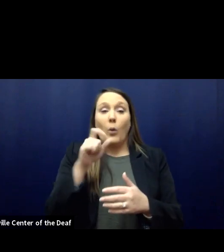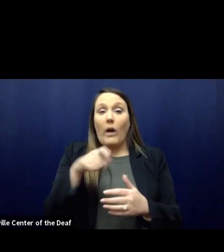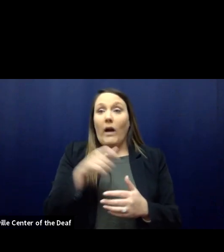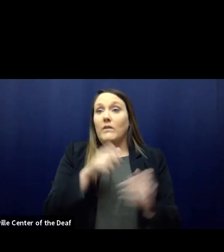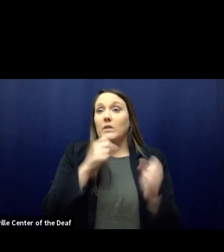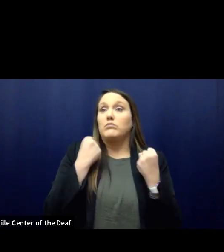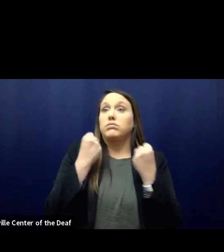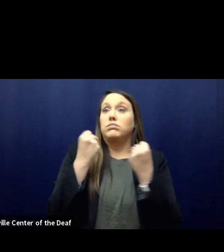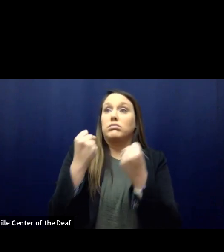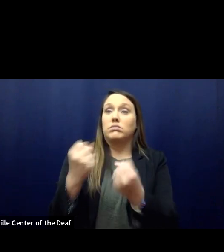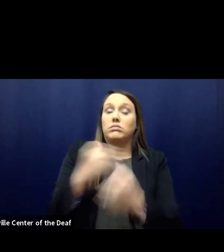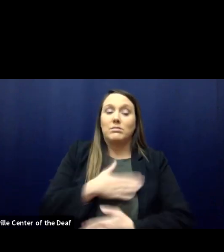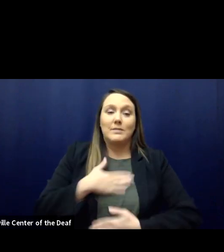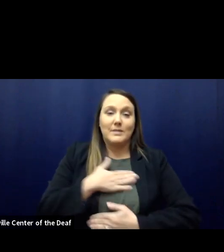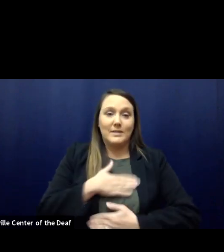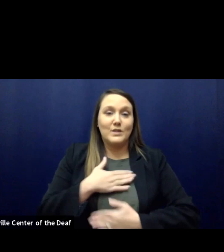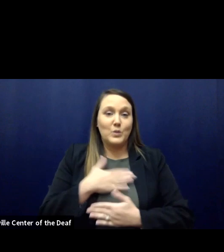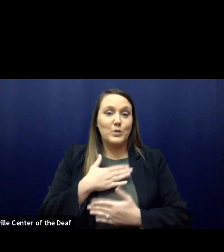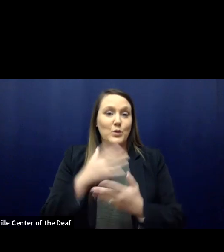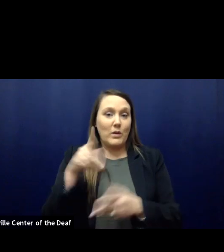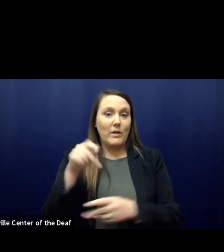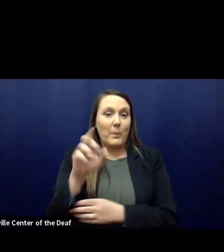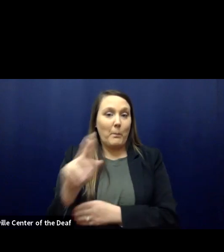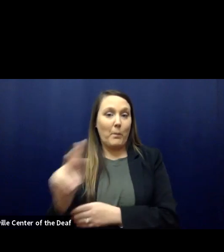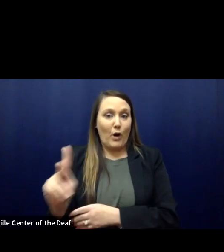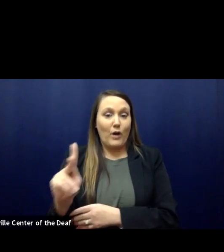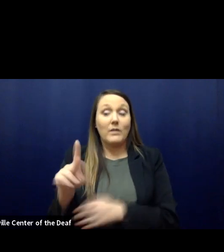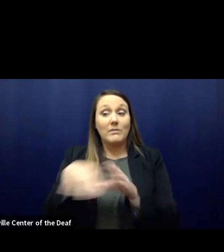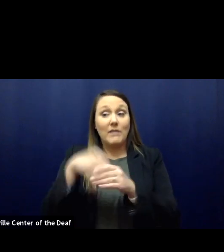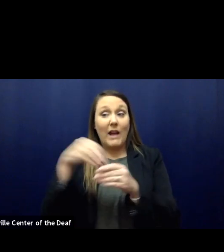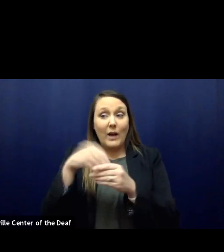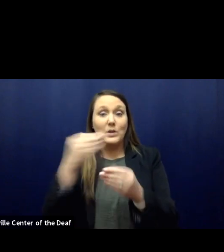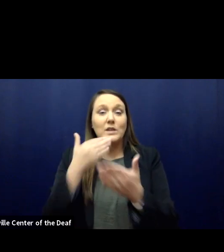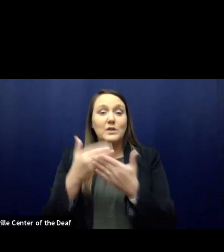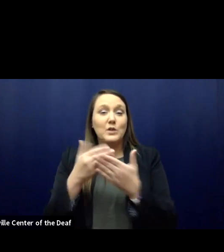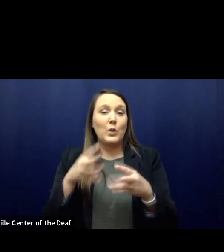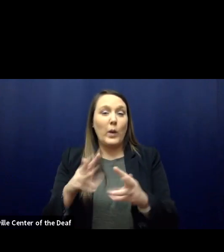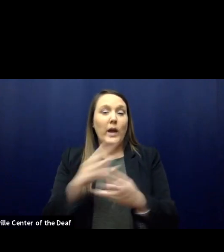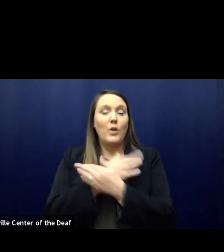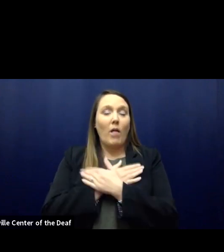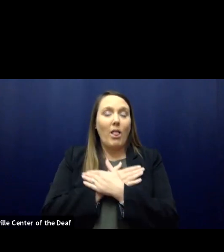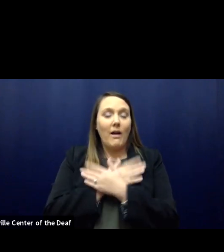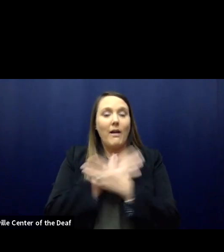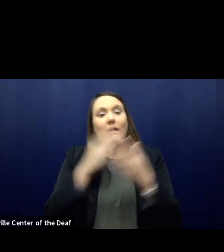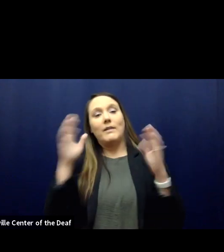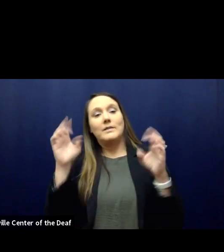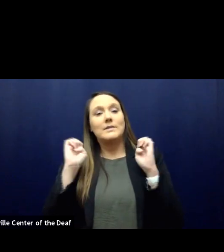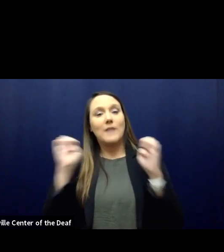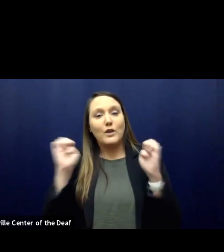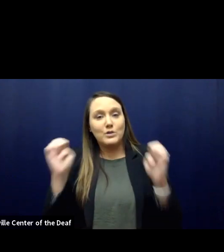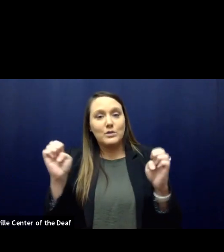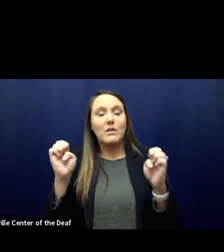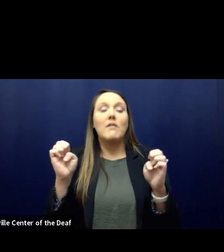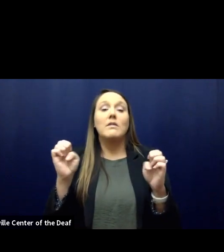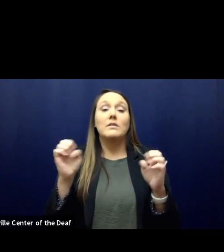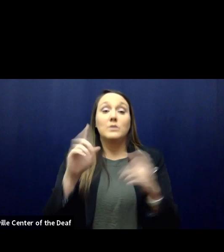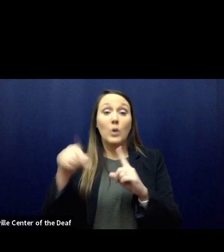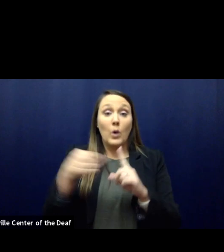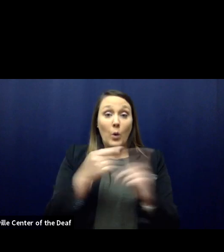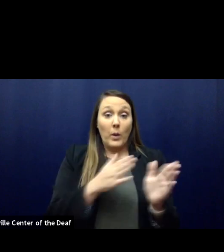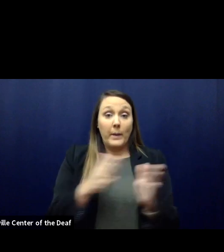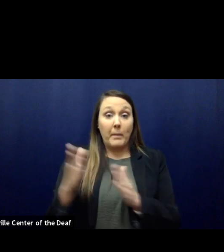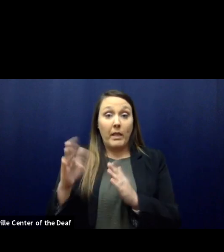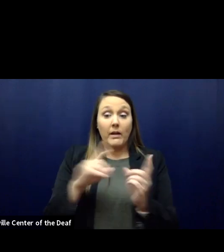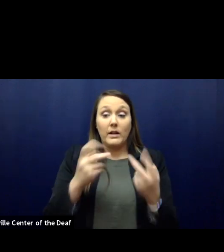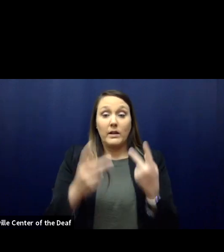and spending time outdoors is a great way to just exercise and relax. When planning a trip to a park, avoid visiting